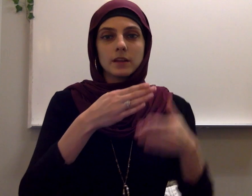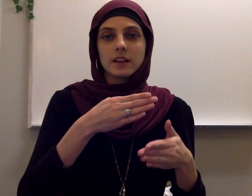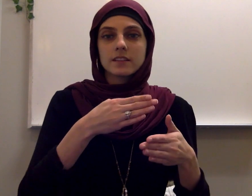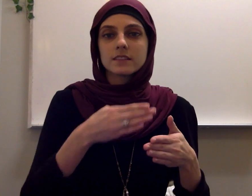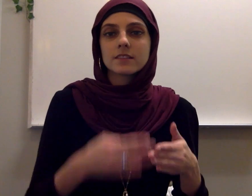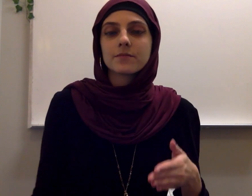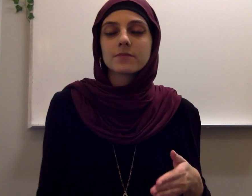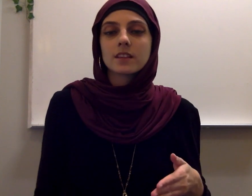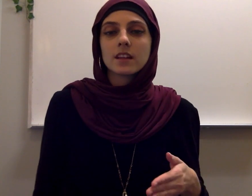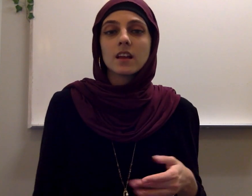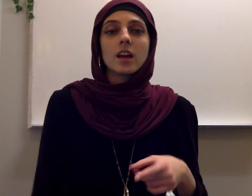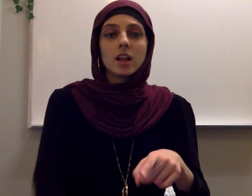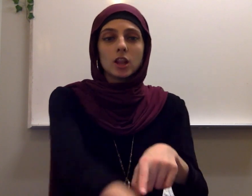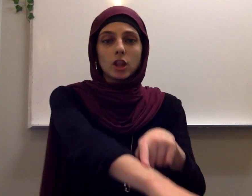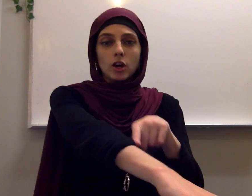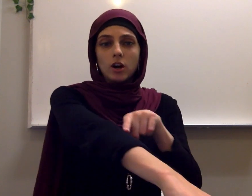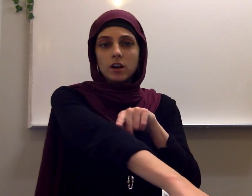Weekend. Long.